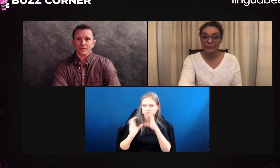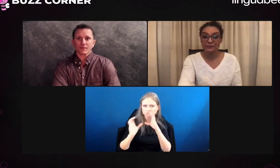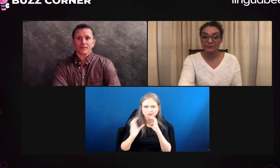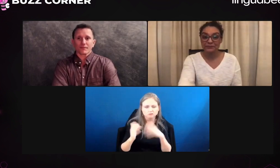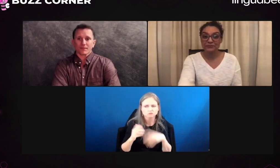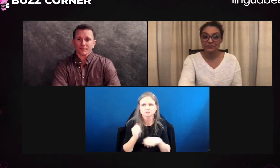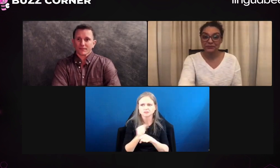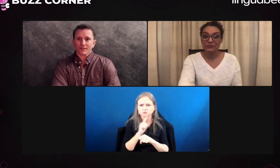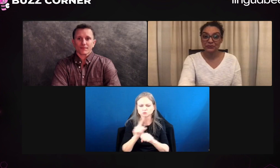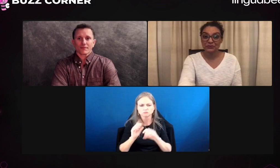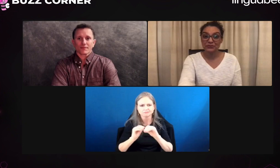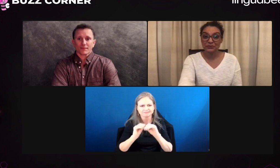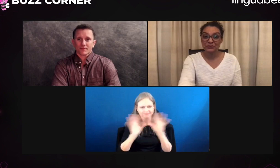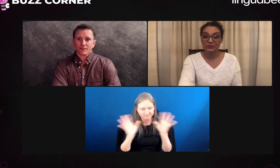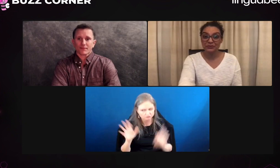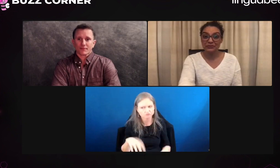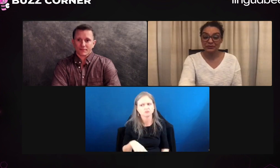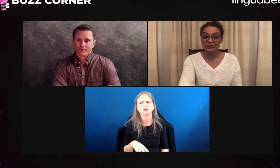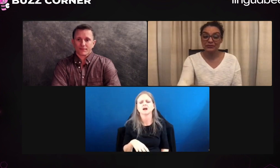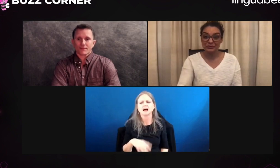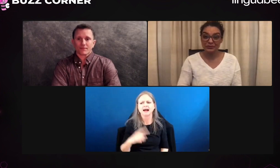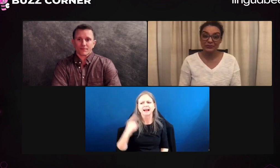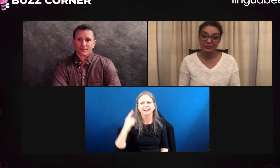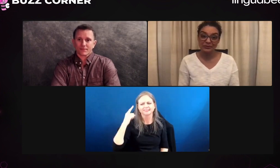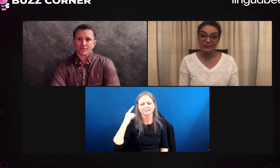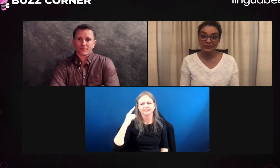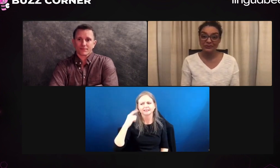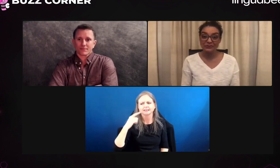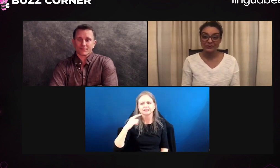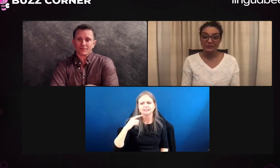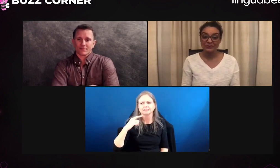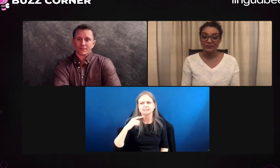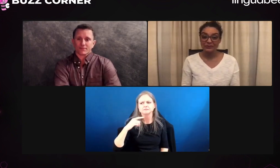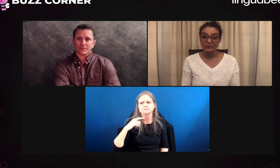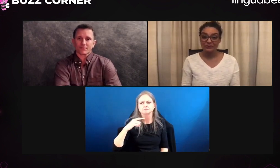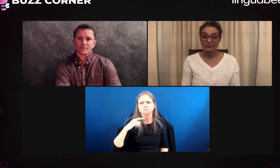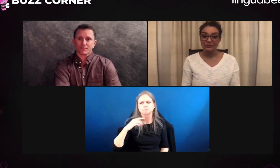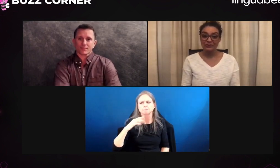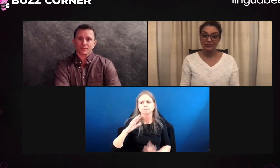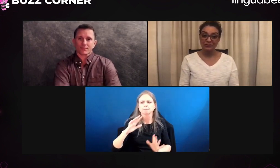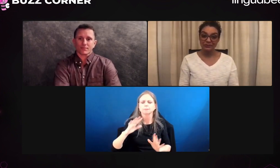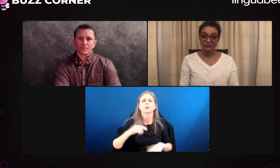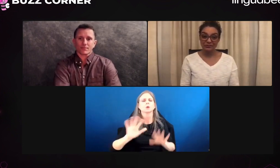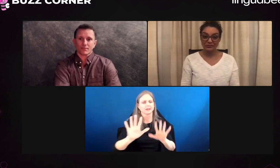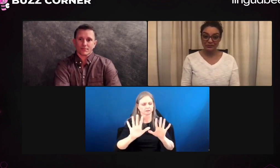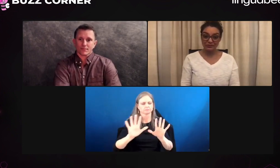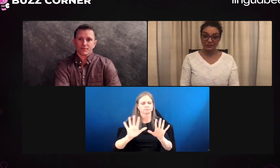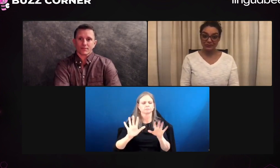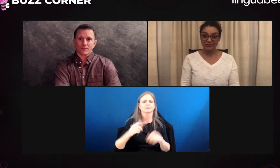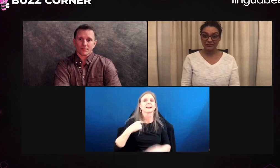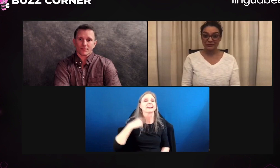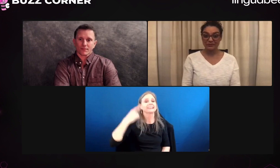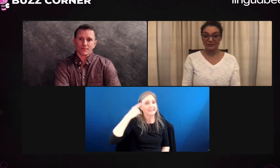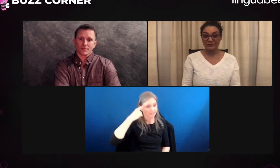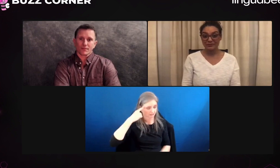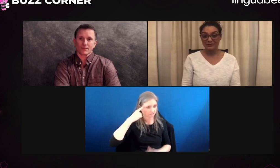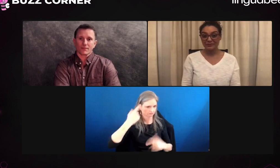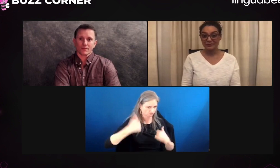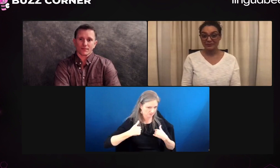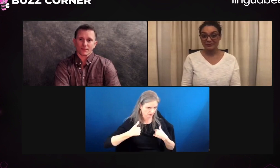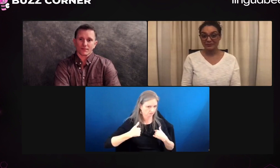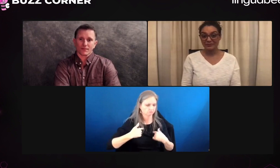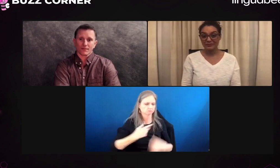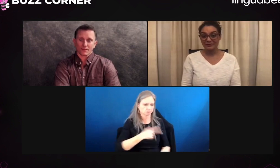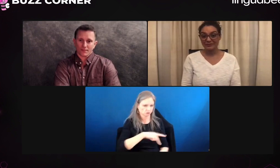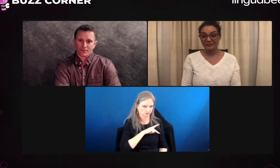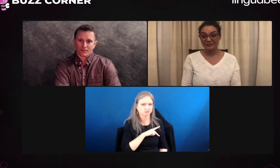check this. This is our communication. We need to ensure that we're being represented clearly. And